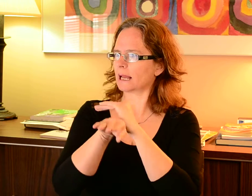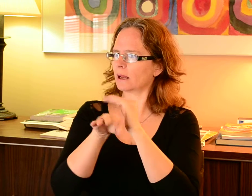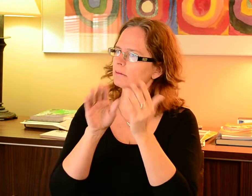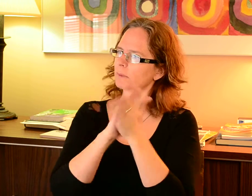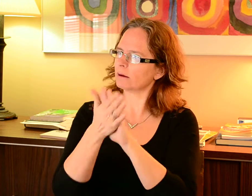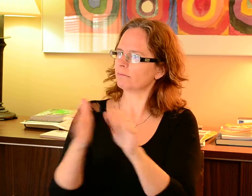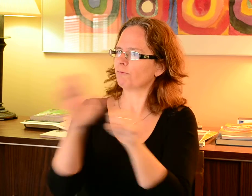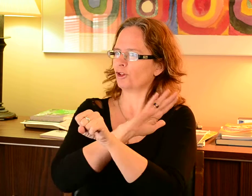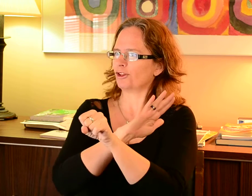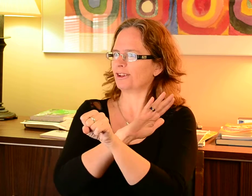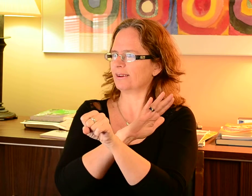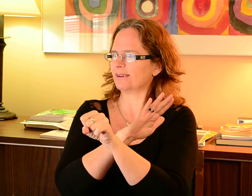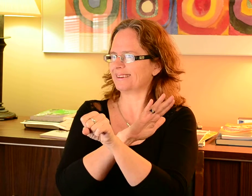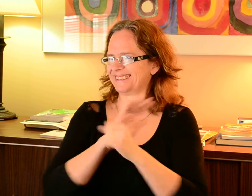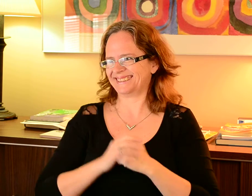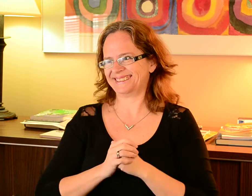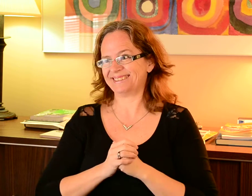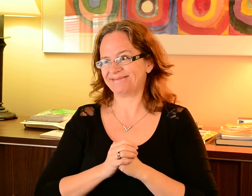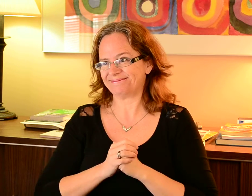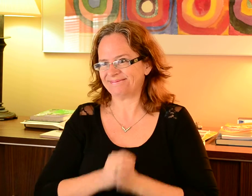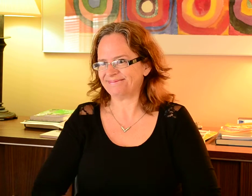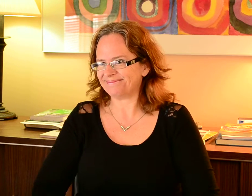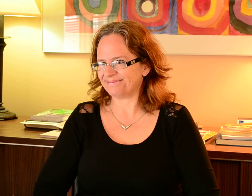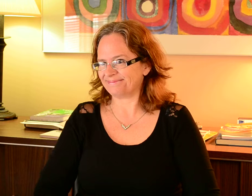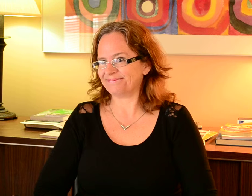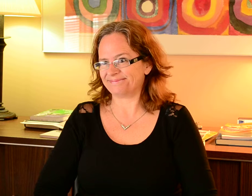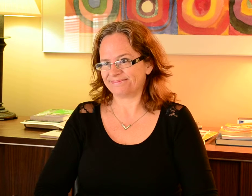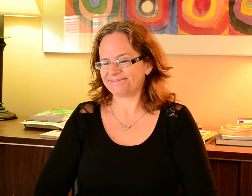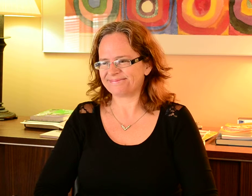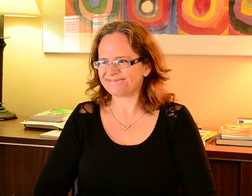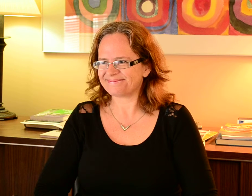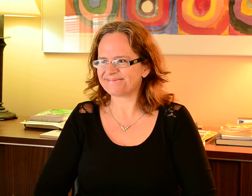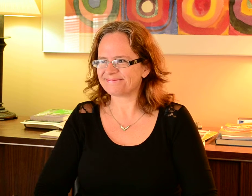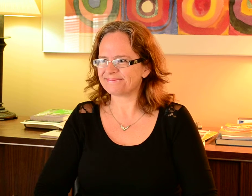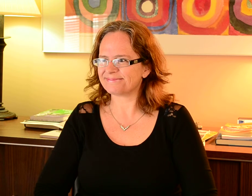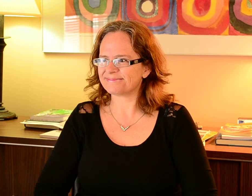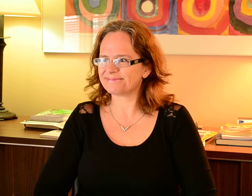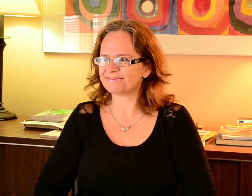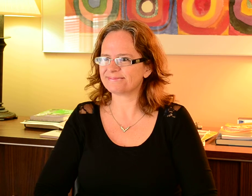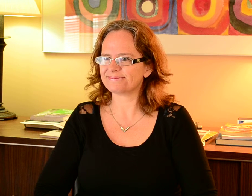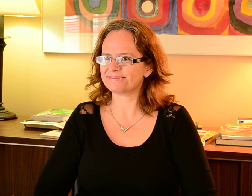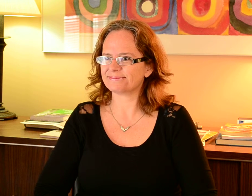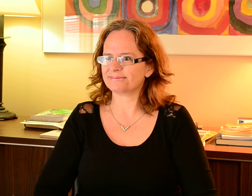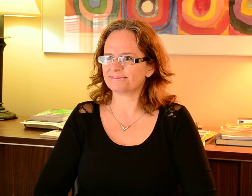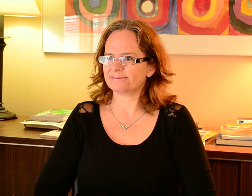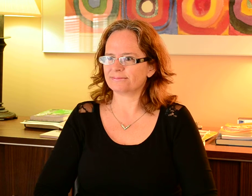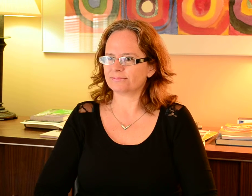experiment, but it's providing access, full access for a student who's deaf-blind. A particular student, one student.